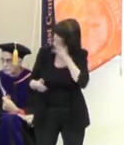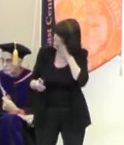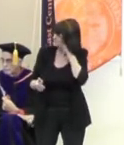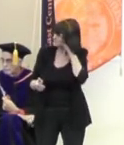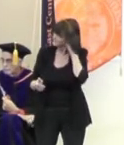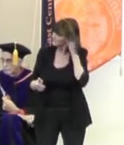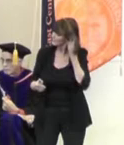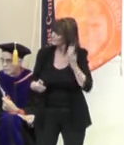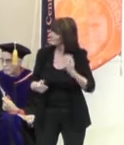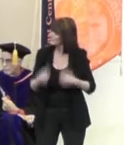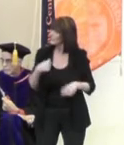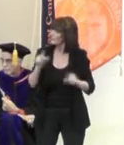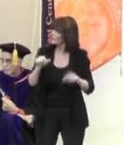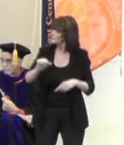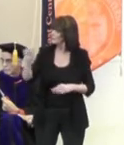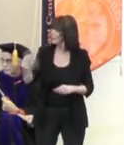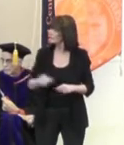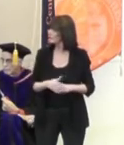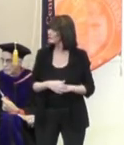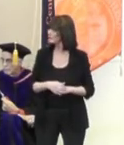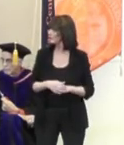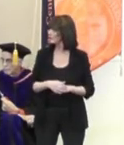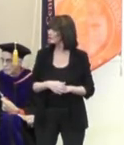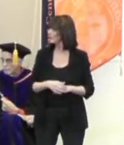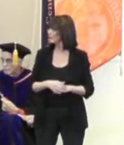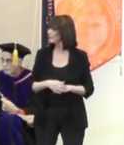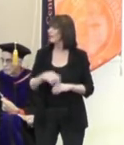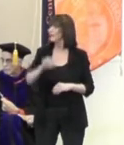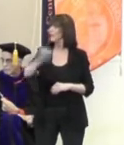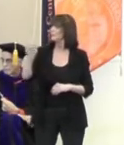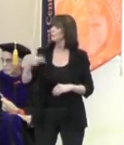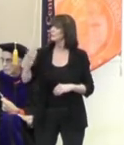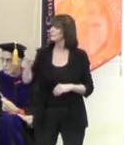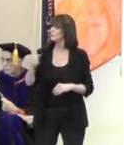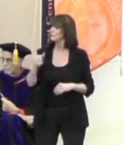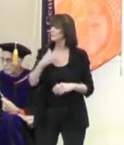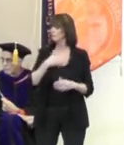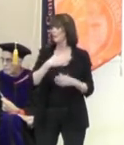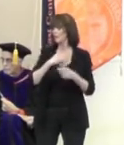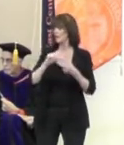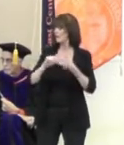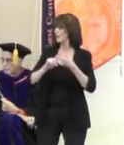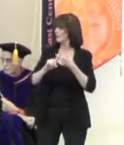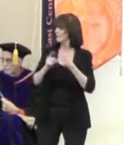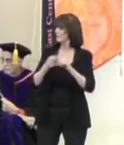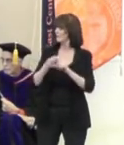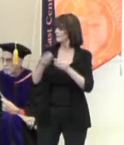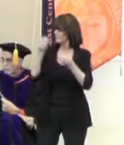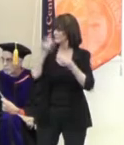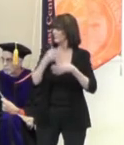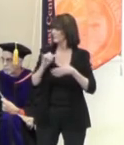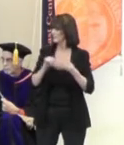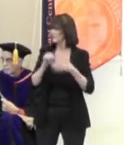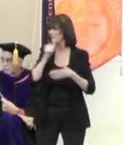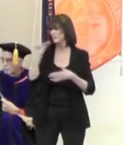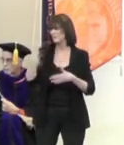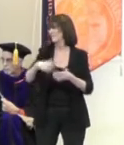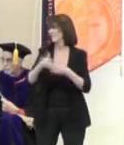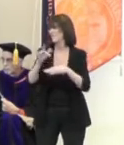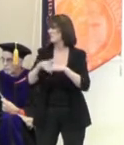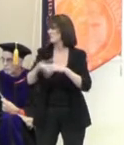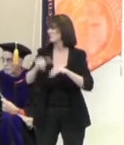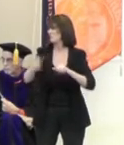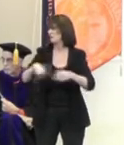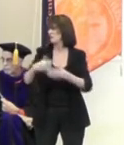I went to Ardmore, and Ardmore High School, and my friend told me, well, we don't have to be there early. We can get